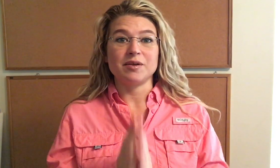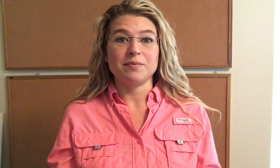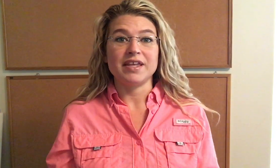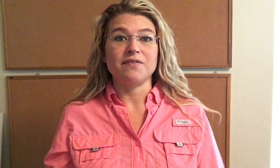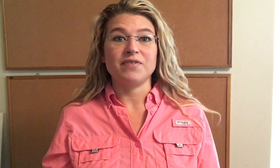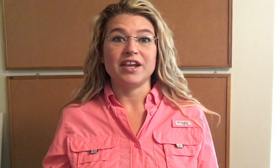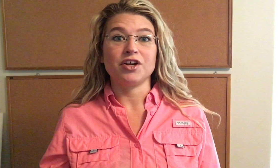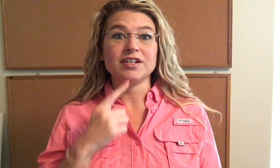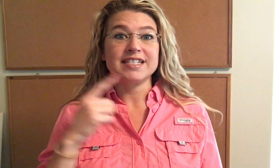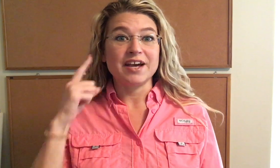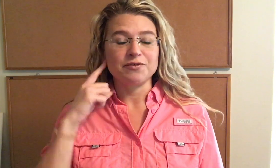them if they are deaf.